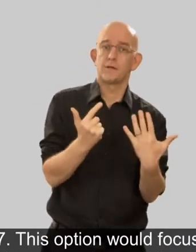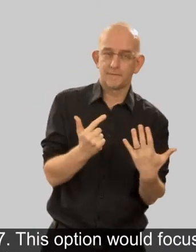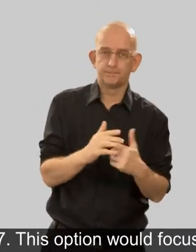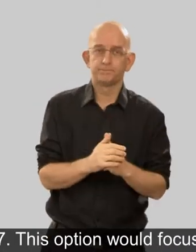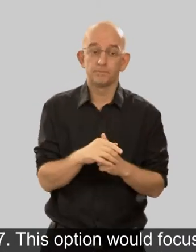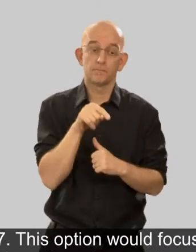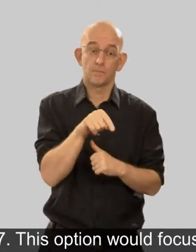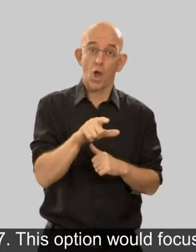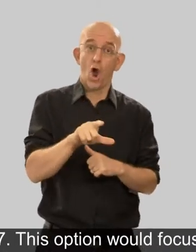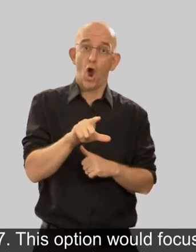Number 27.